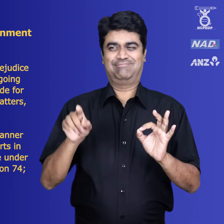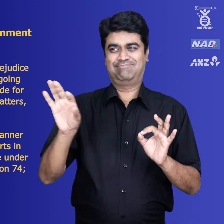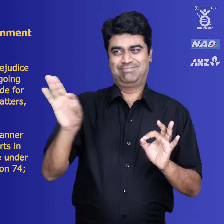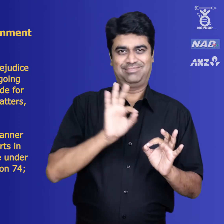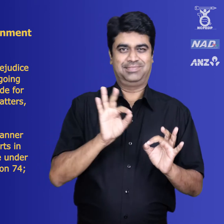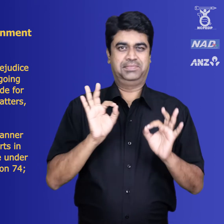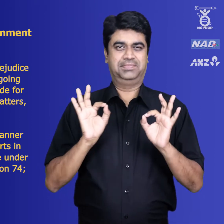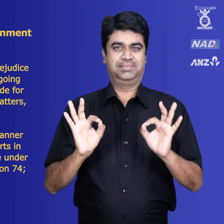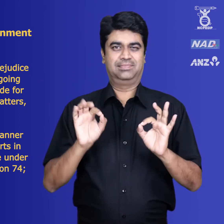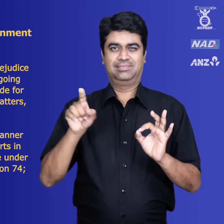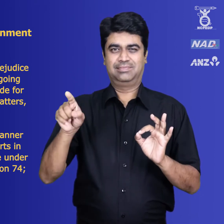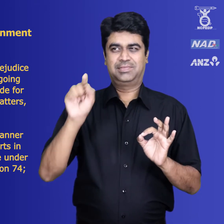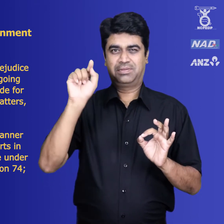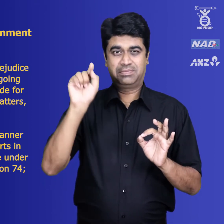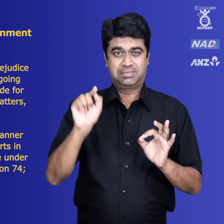of section 74.